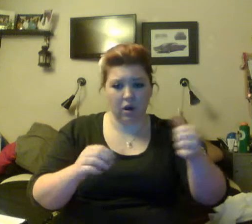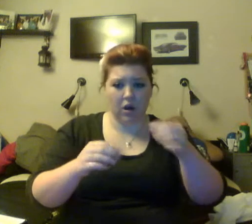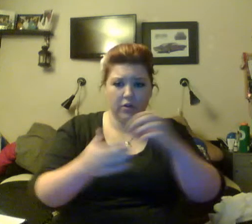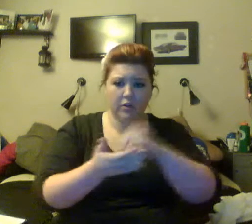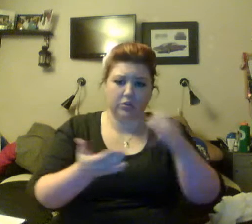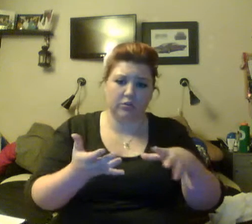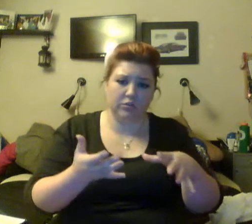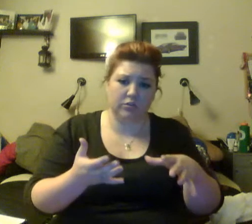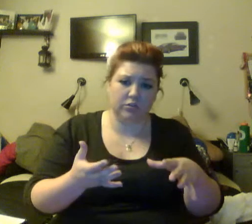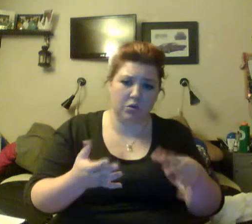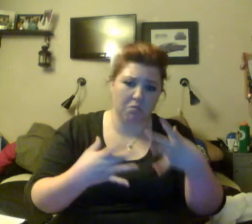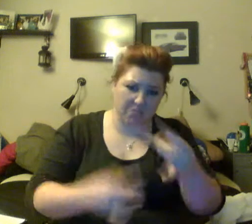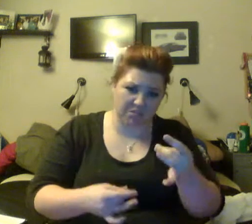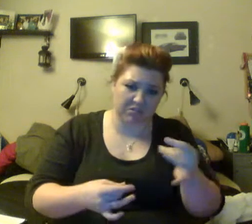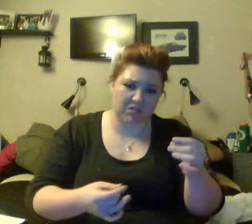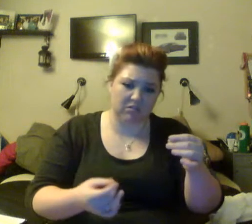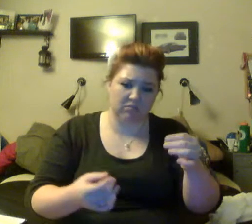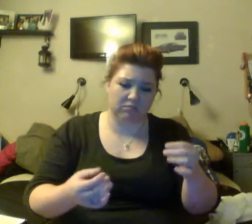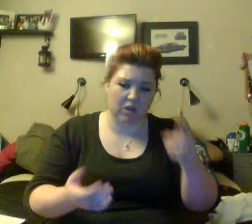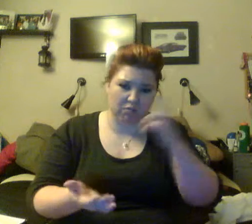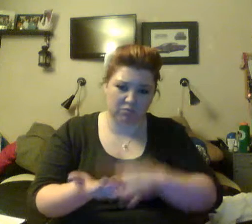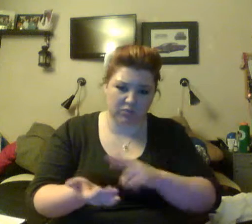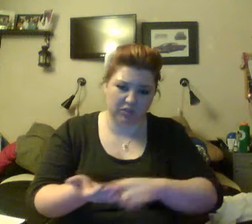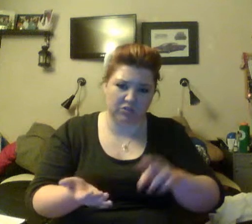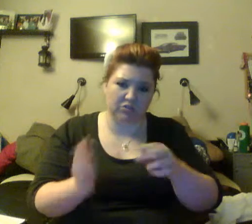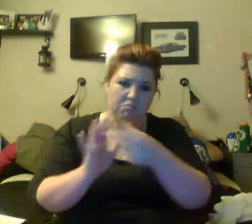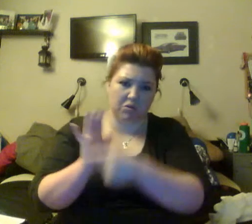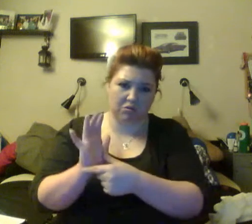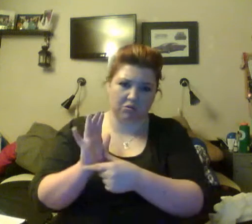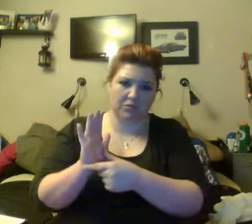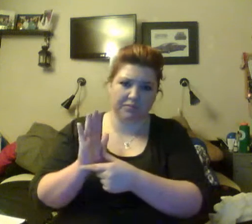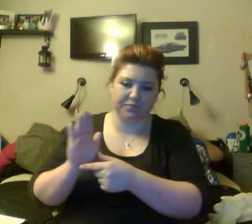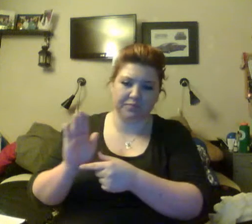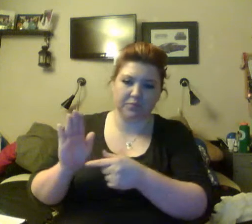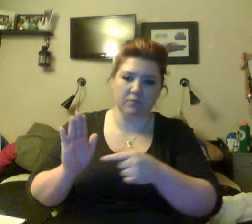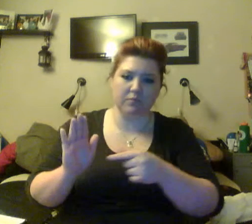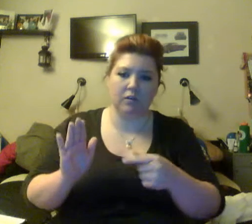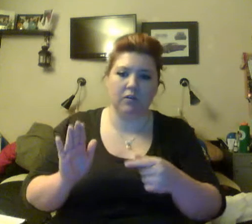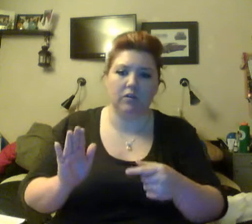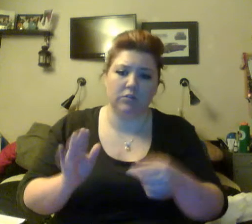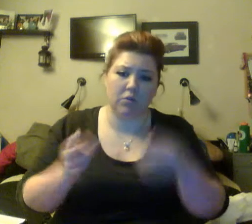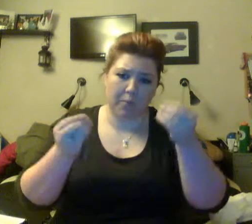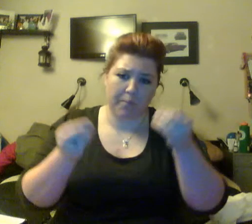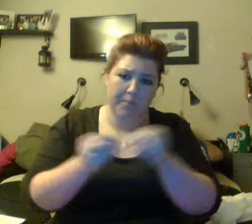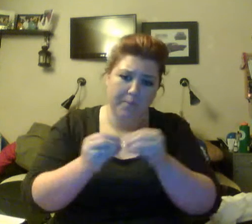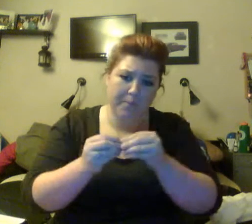article, because often students see a topic and then they decide they want to work on that topic. So there's a little information sharing in the beginning.